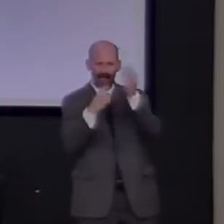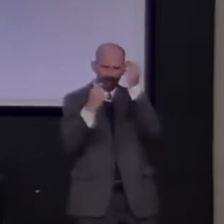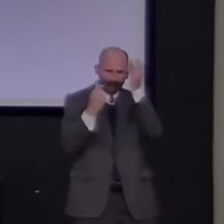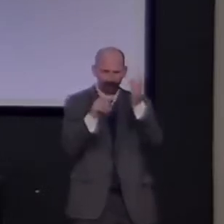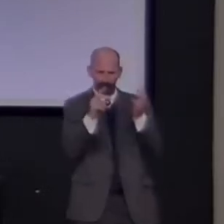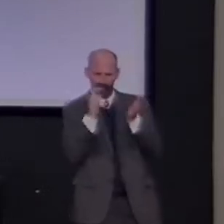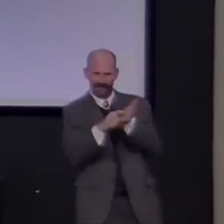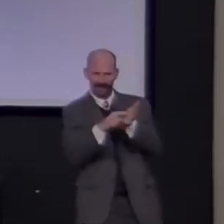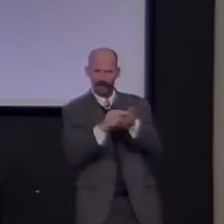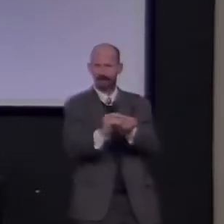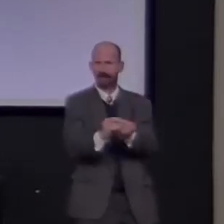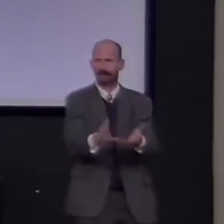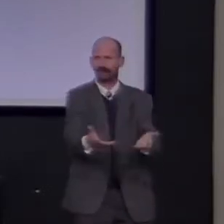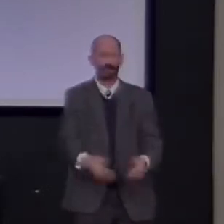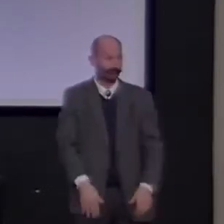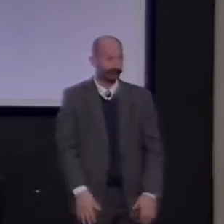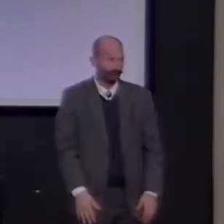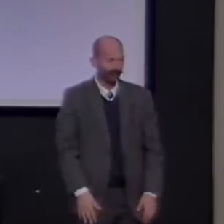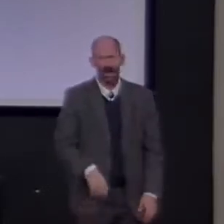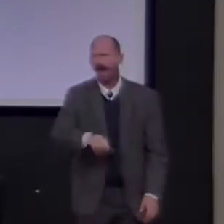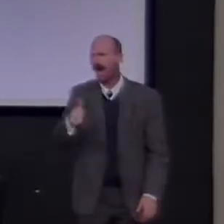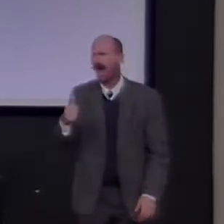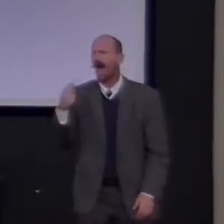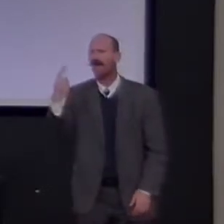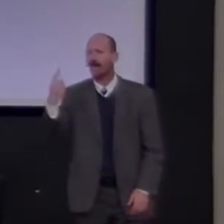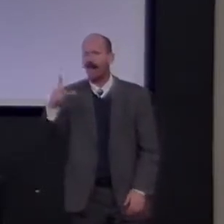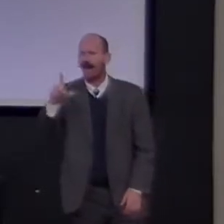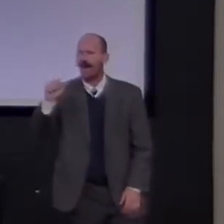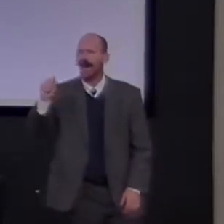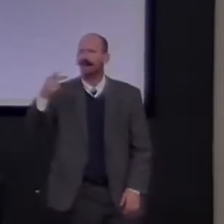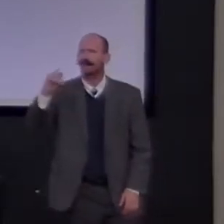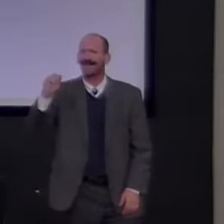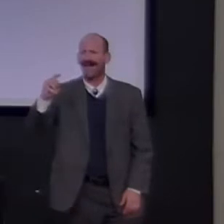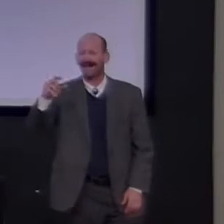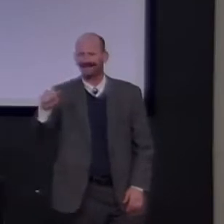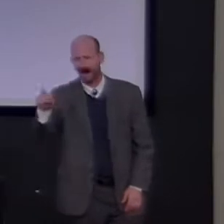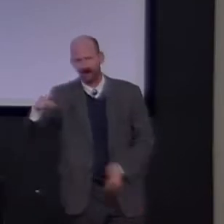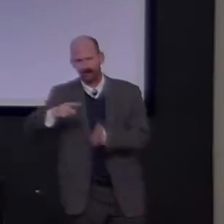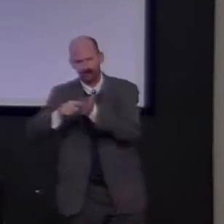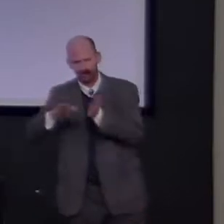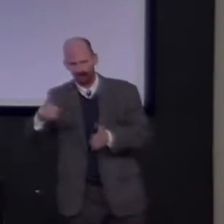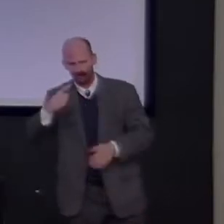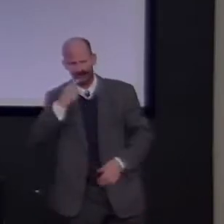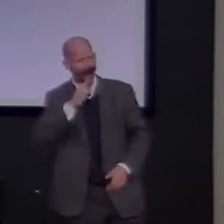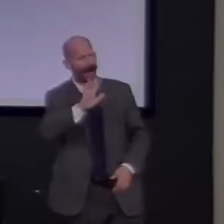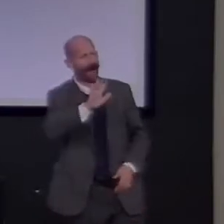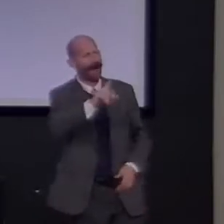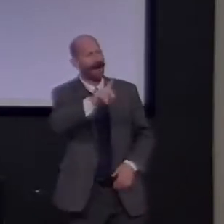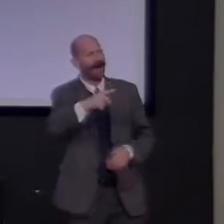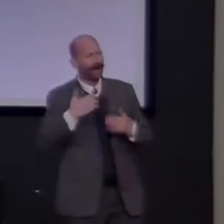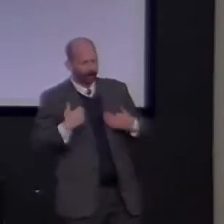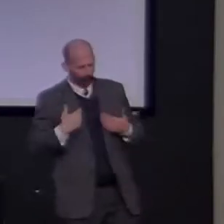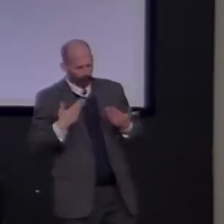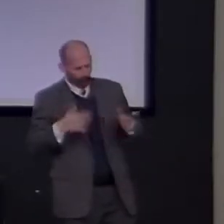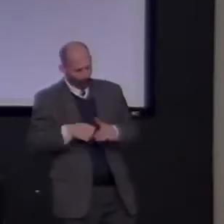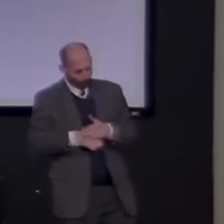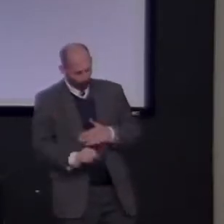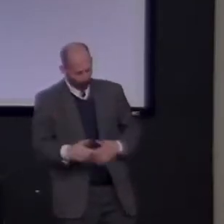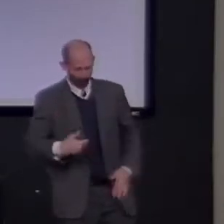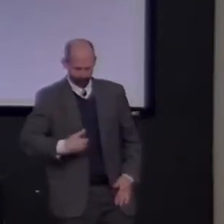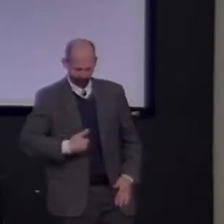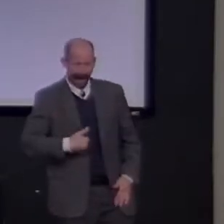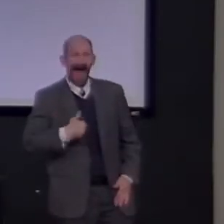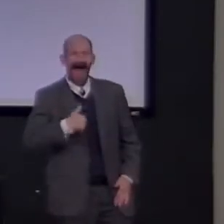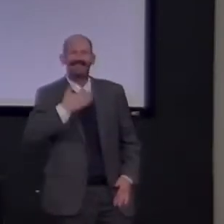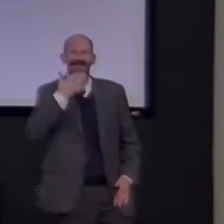very similar proposal by Manuela Piazza, who argues that humans are born with strong intuitions on approximate